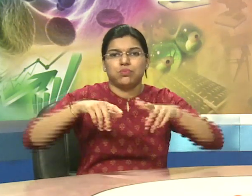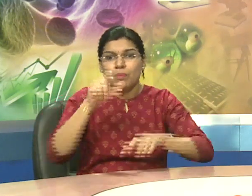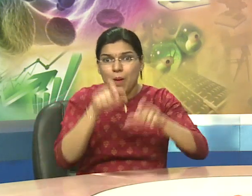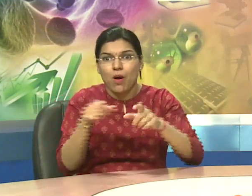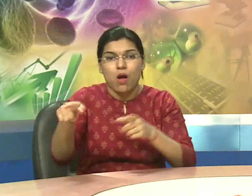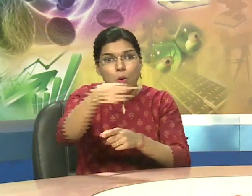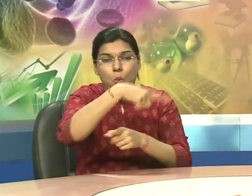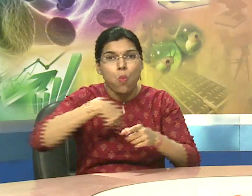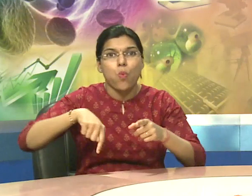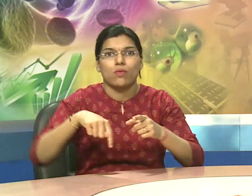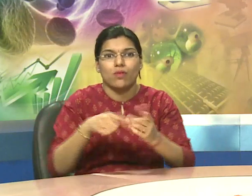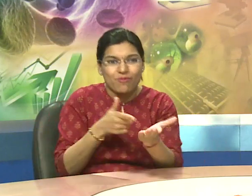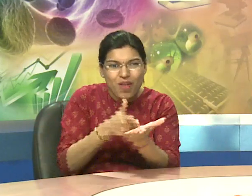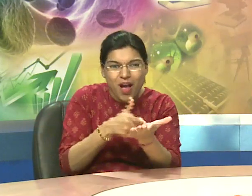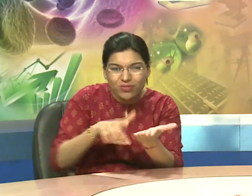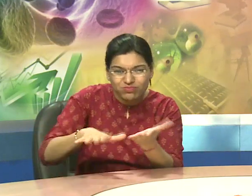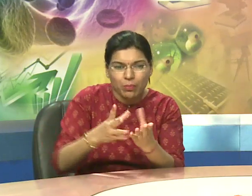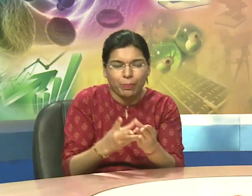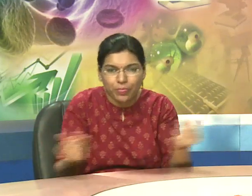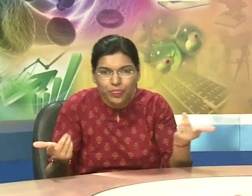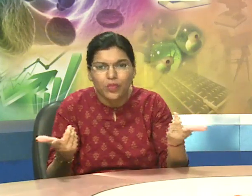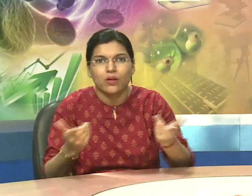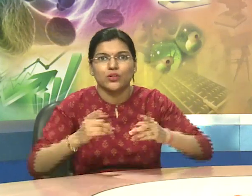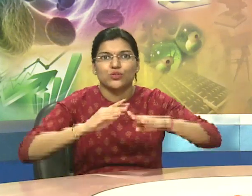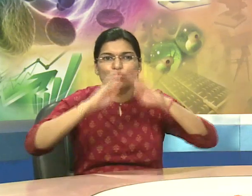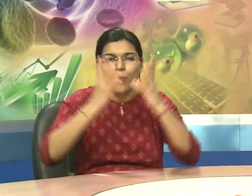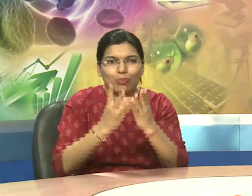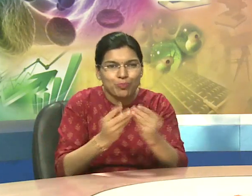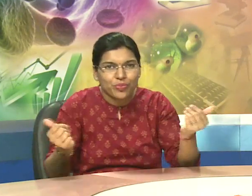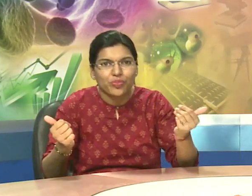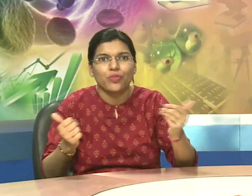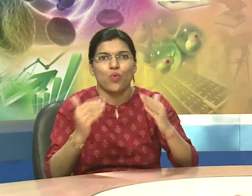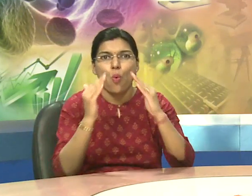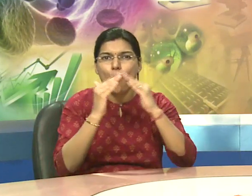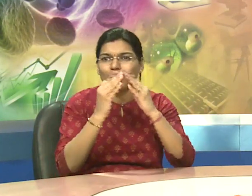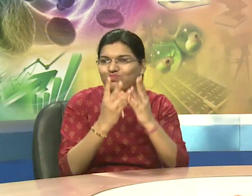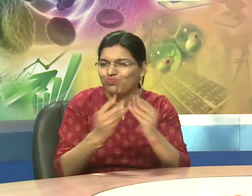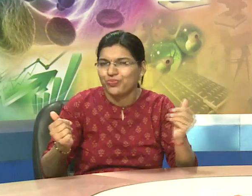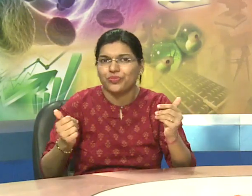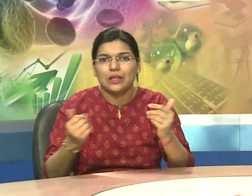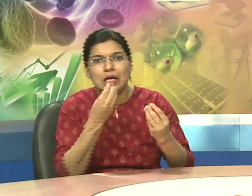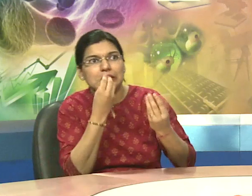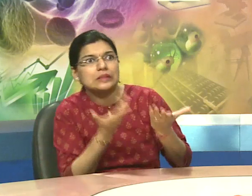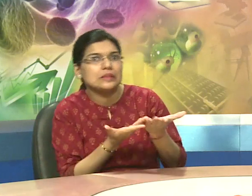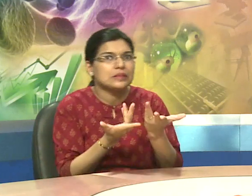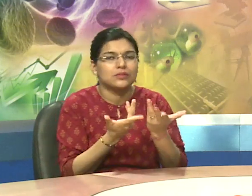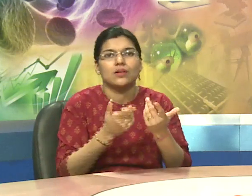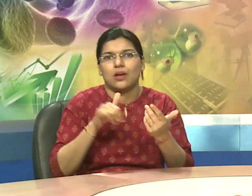heavy rainfall and tsunami happens in the village and everything collapsed during that